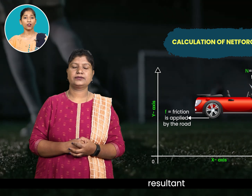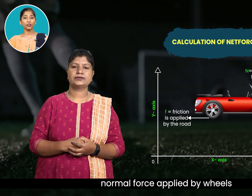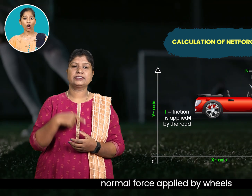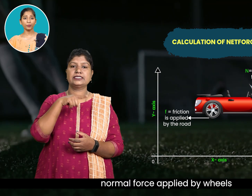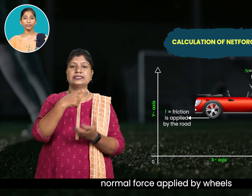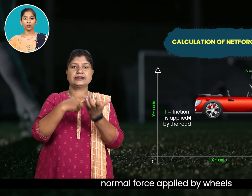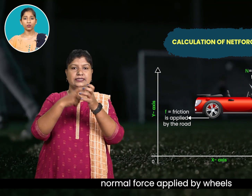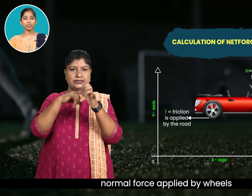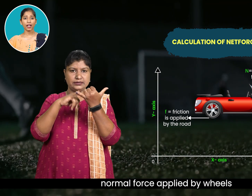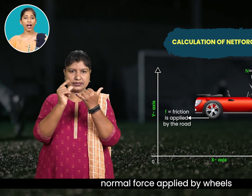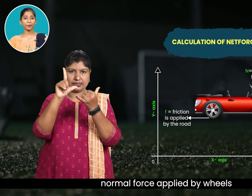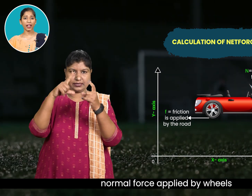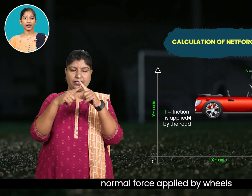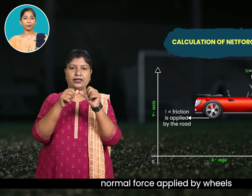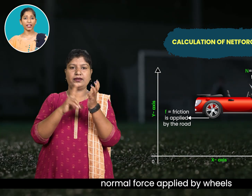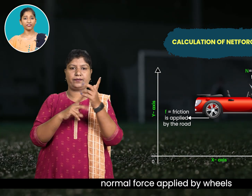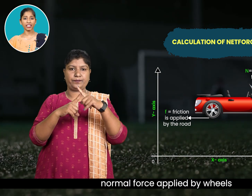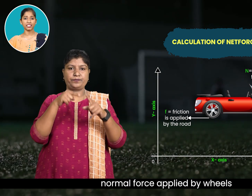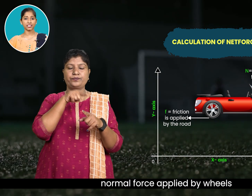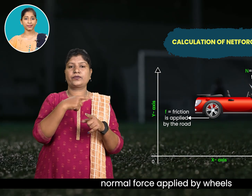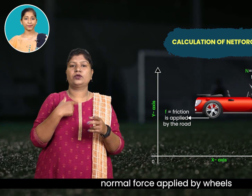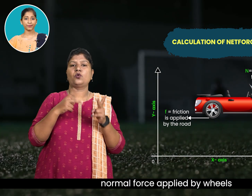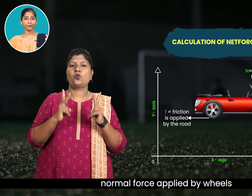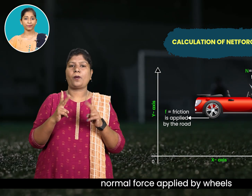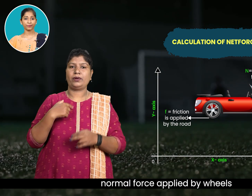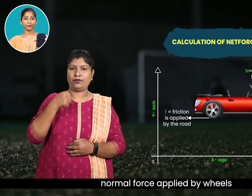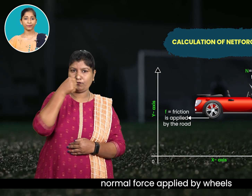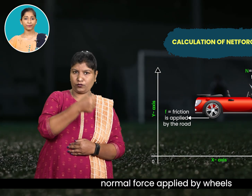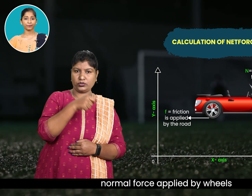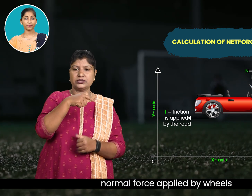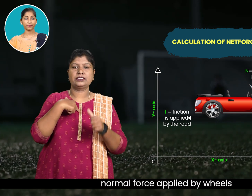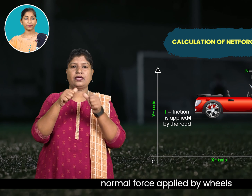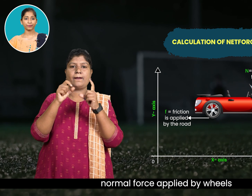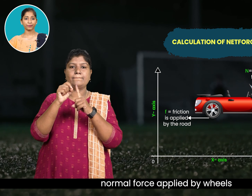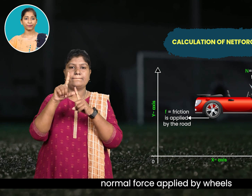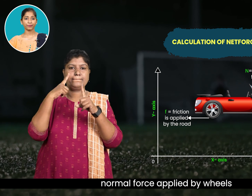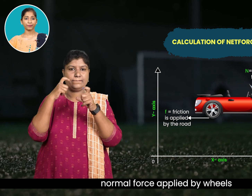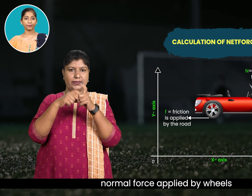Resultant normal force applied by wheels.